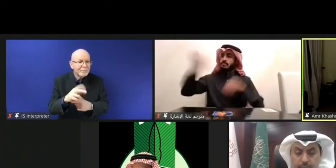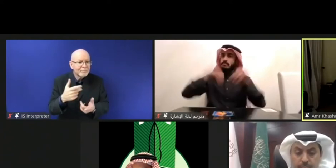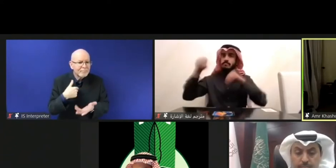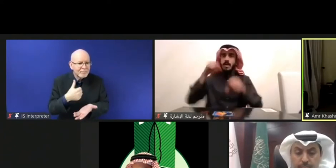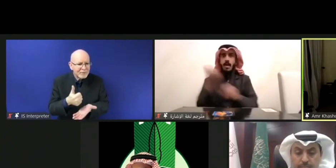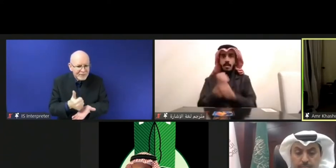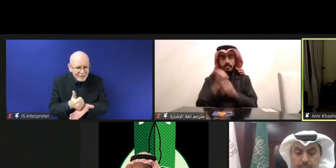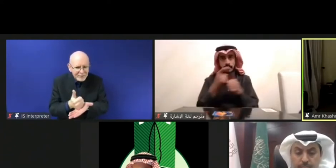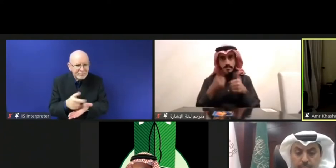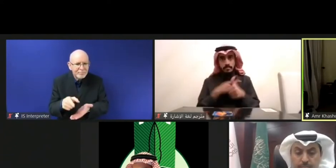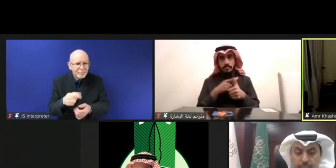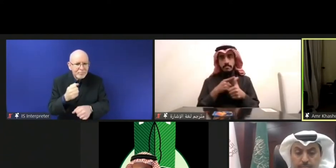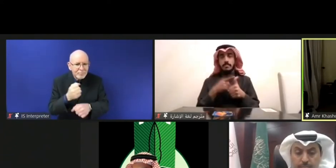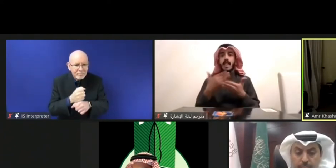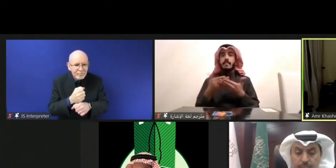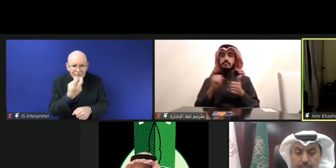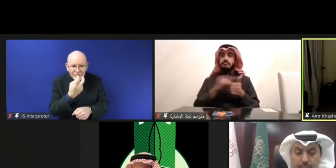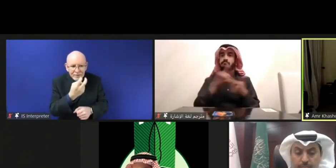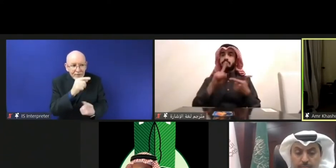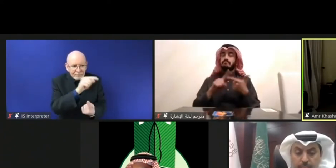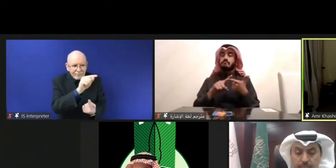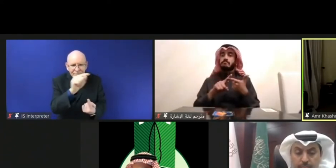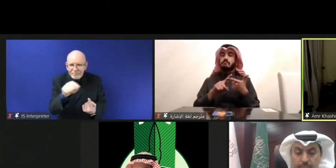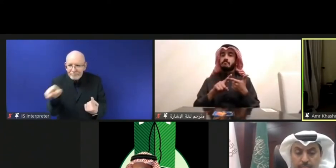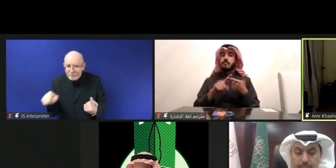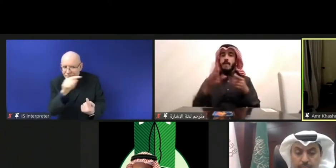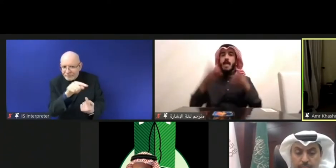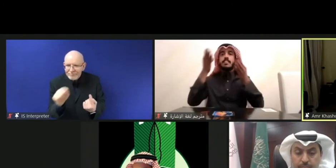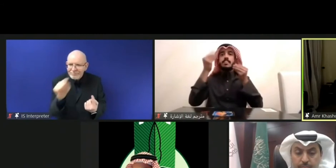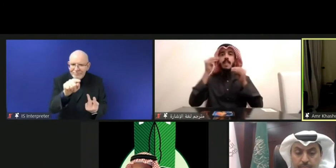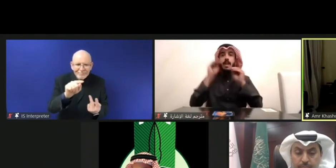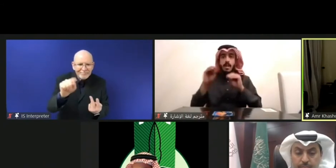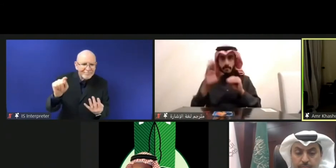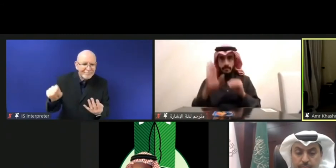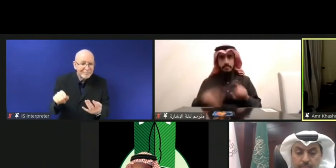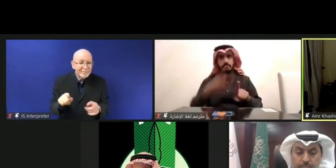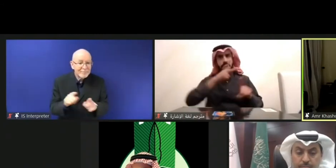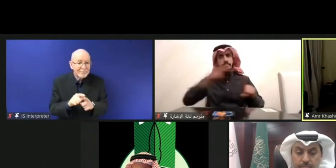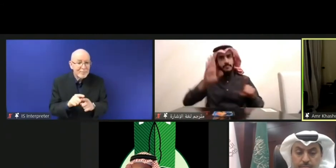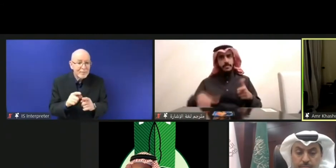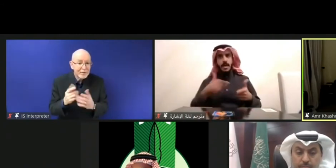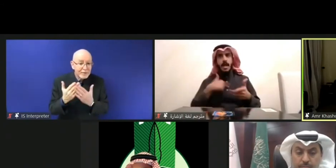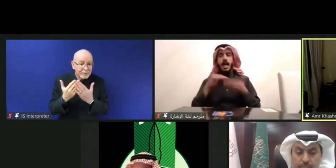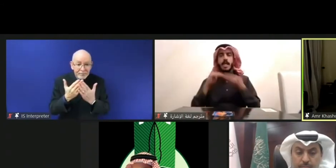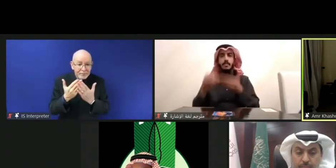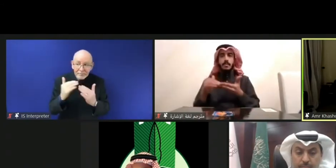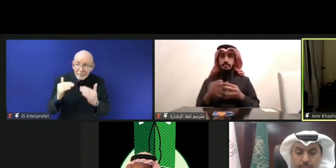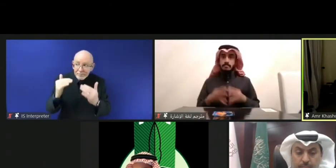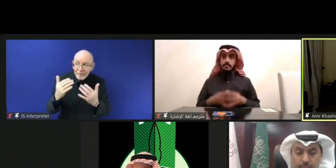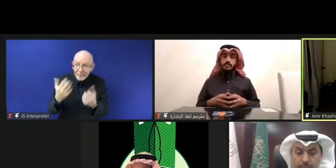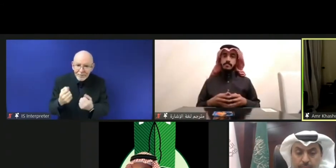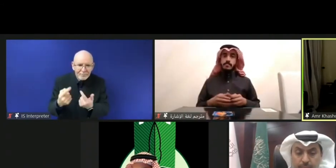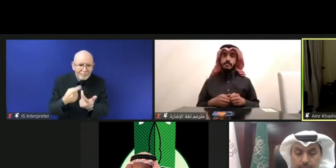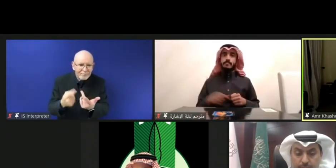resources, be they in terms of providing employers